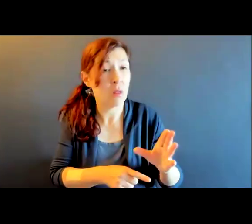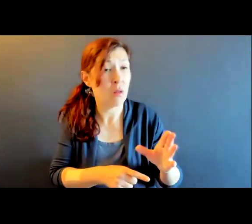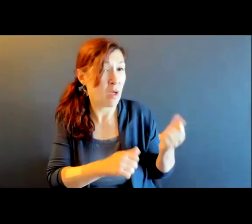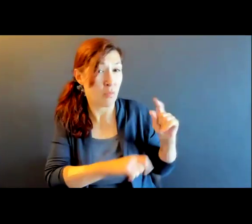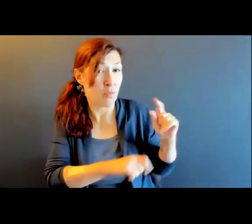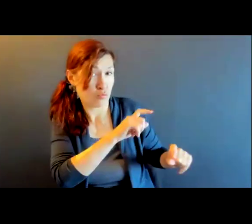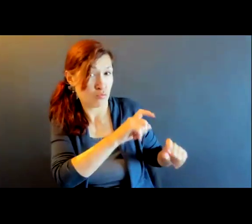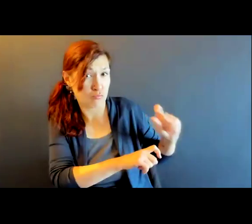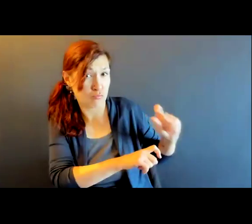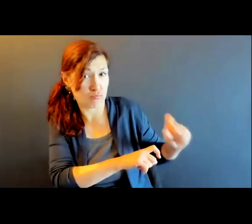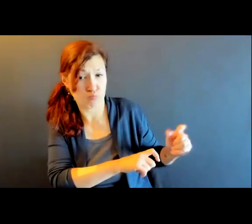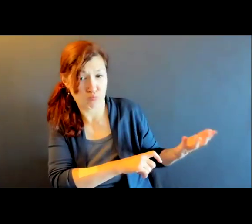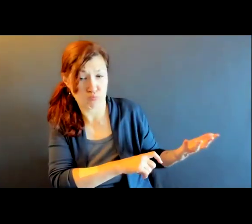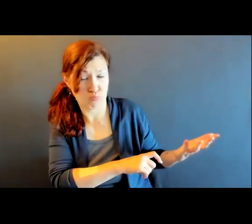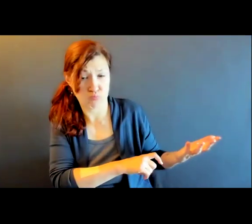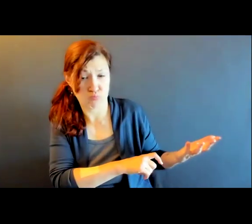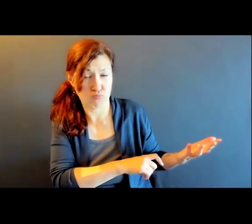committee.